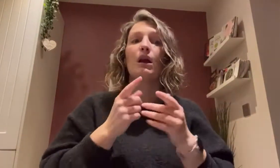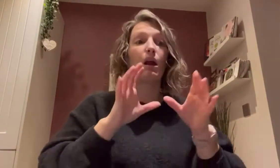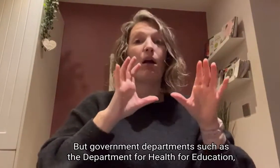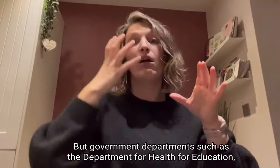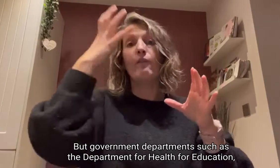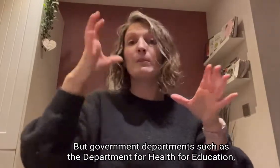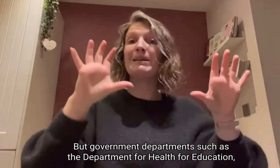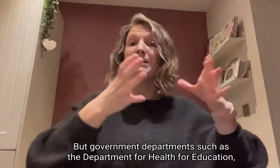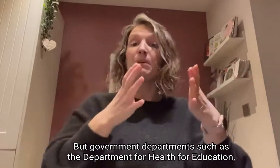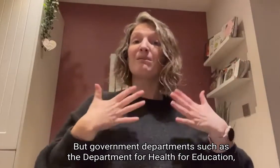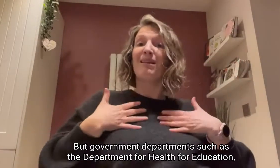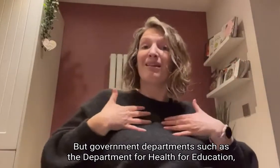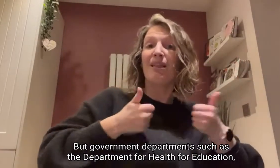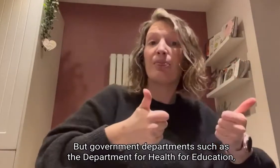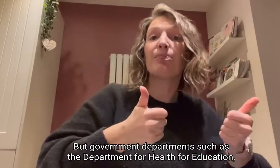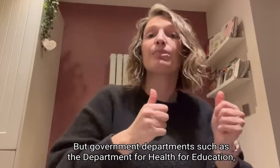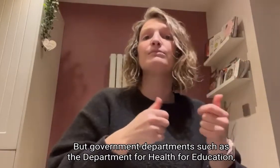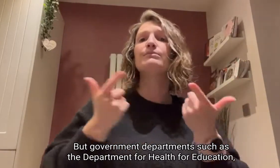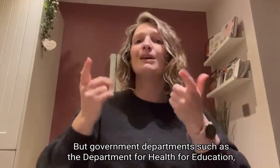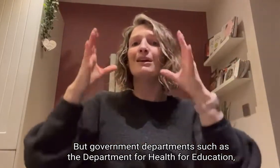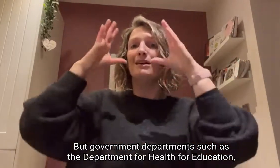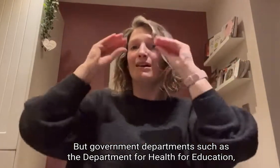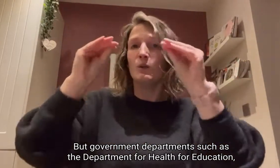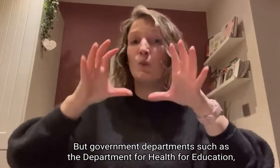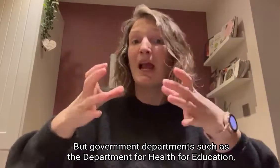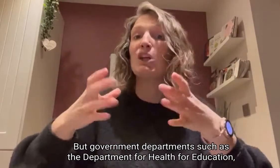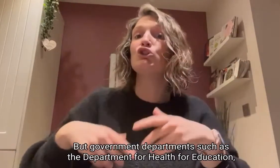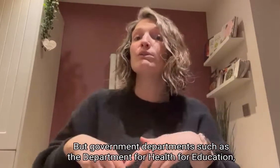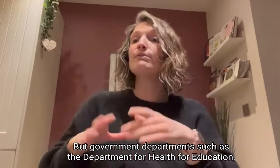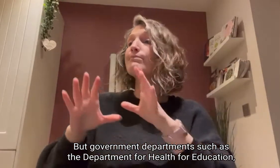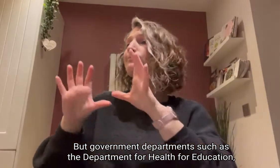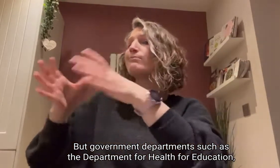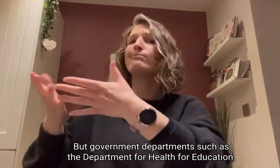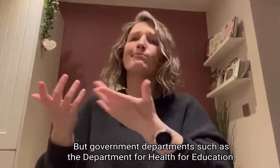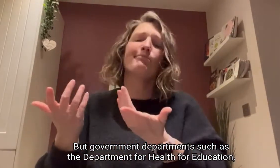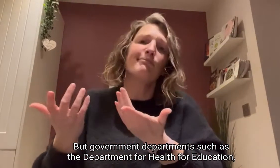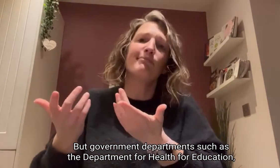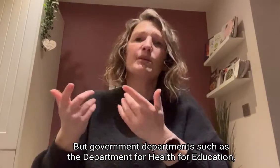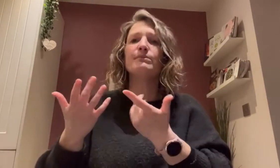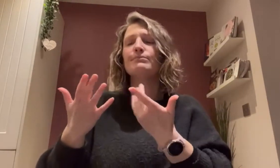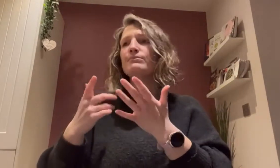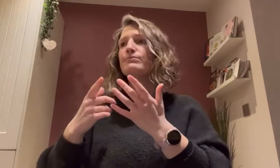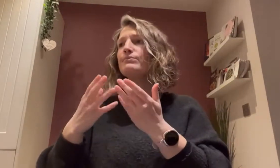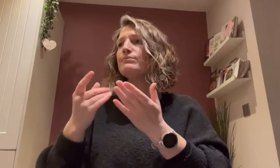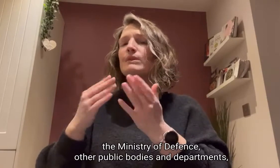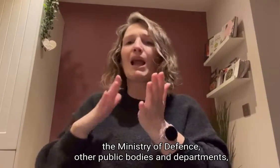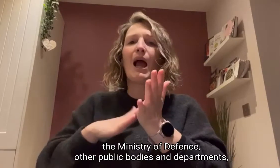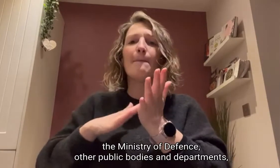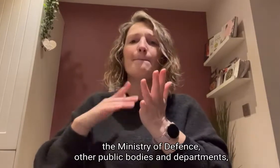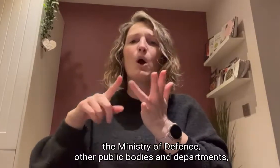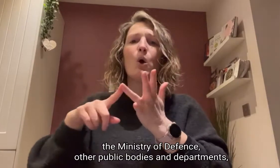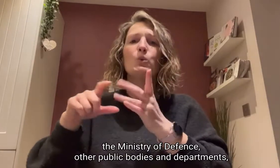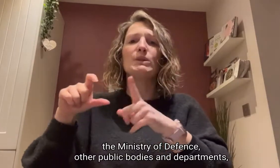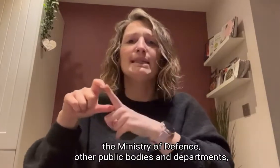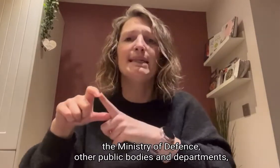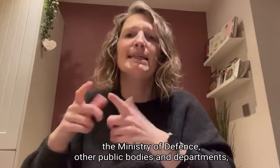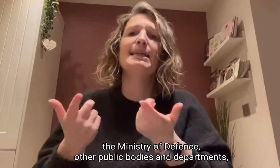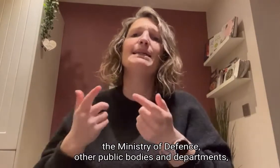But government departments, such as the Department for Health, for Education, the Ministry of Defence, other